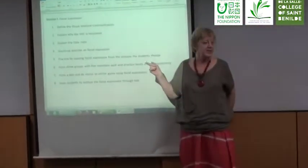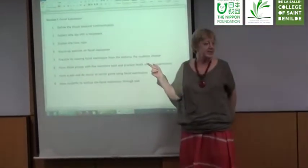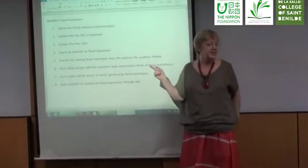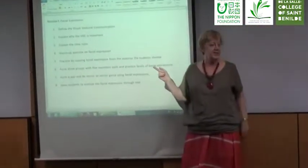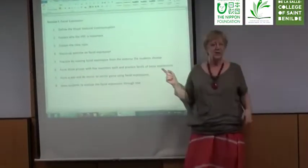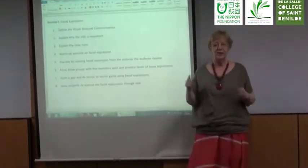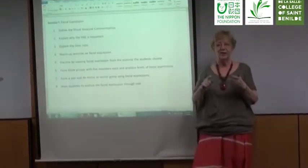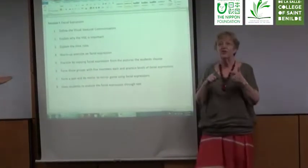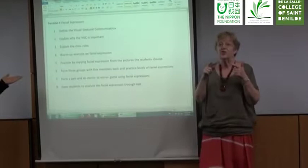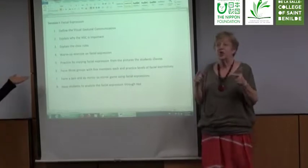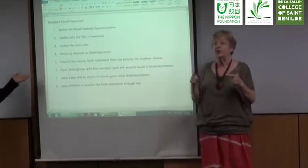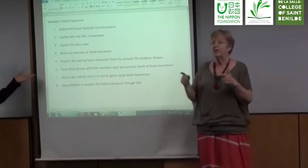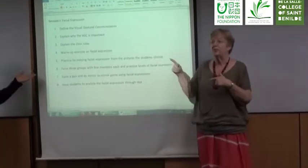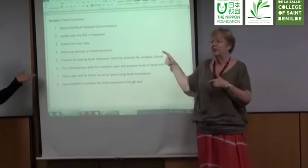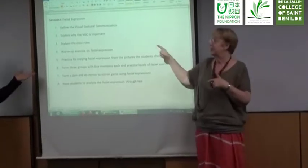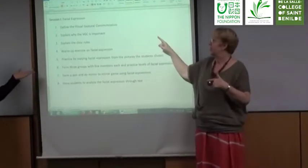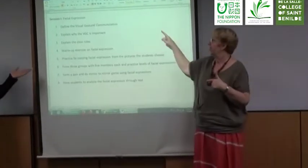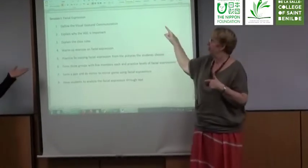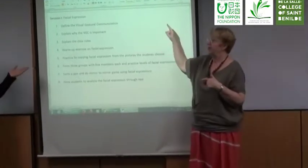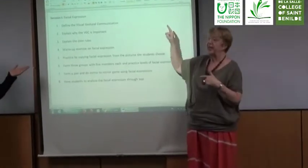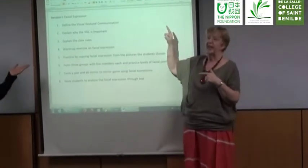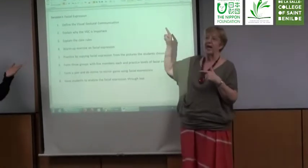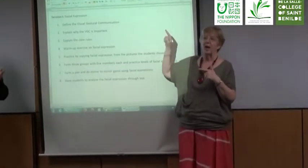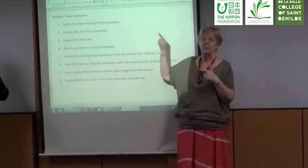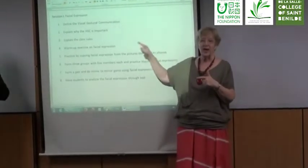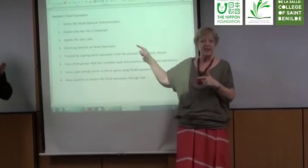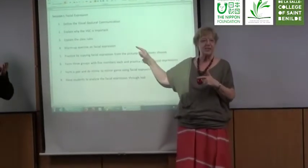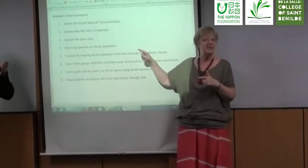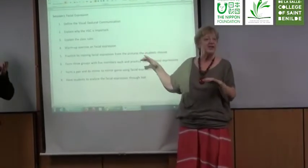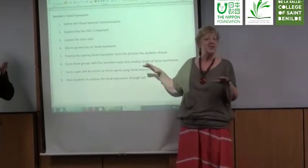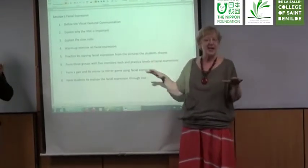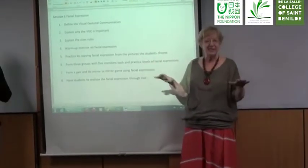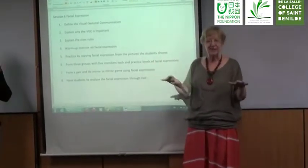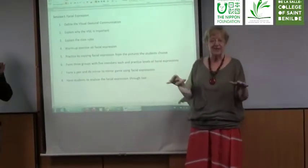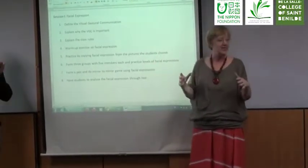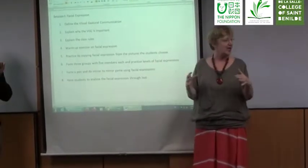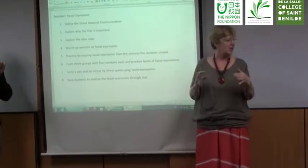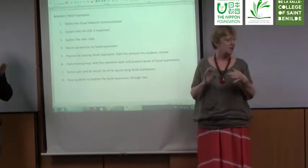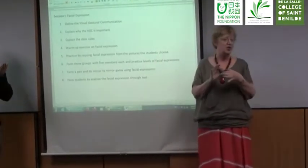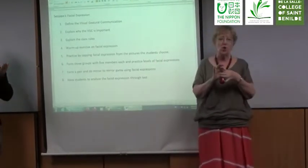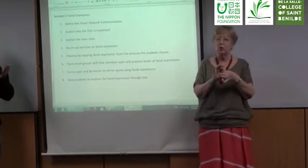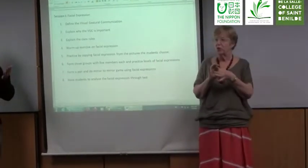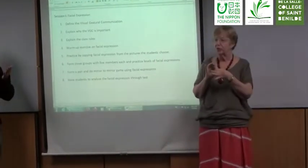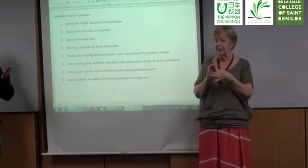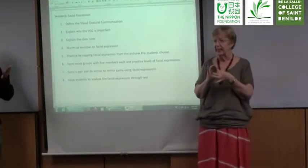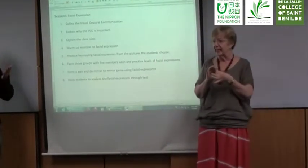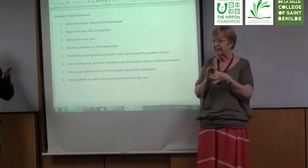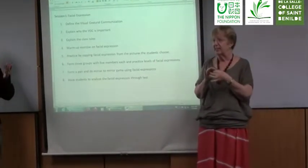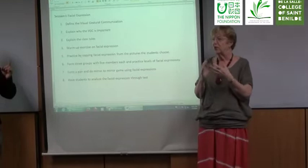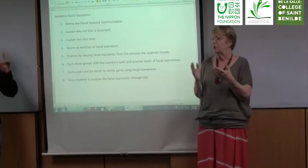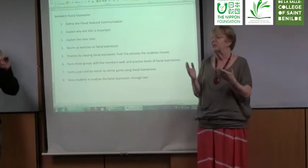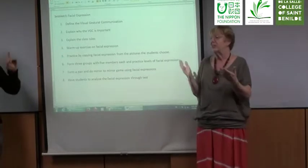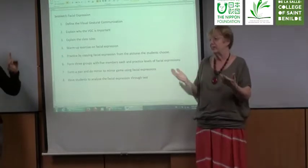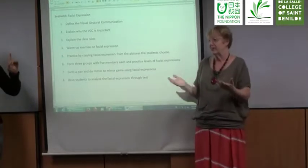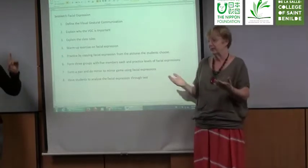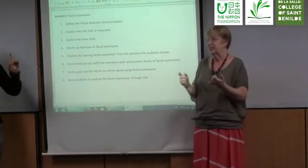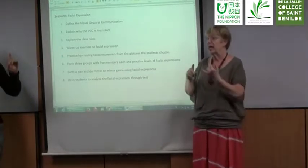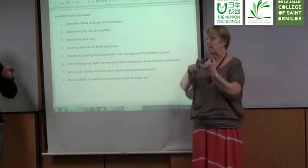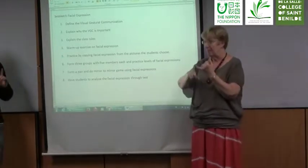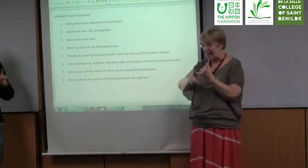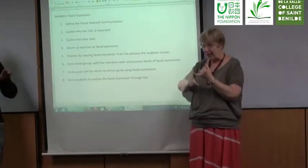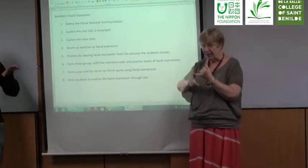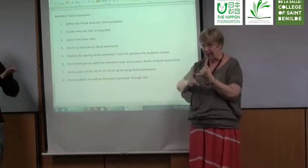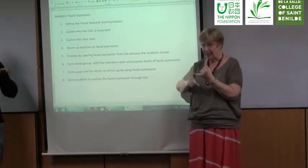With this, certain subjects, the objectives and the activities are going to be so closely linked that you don't see the